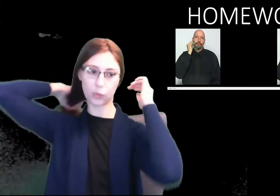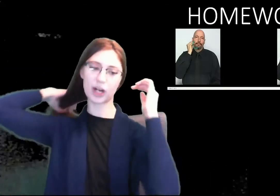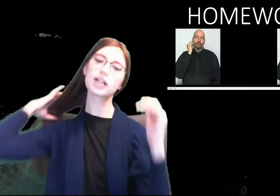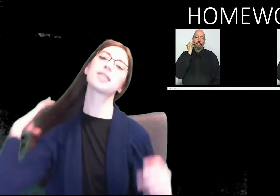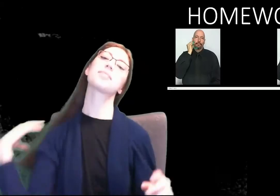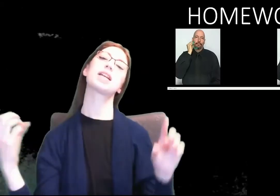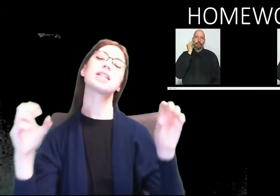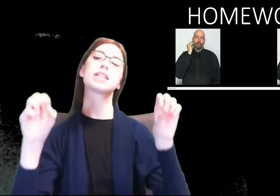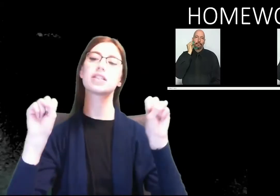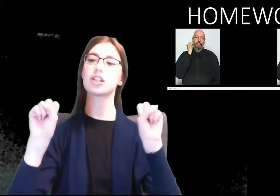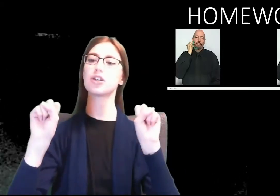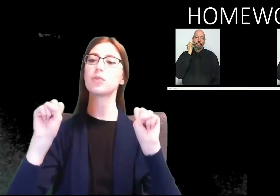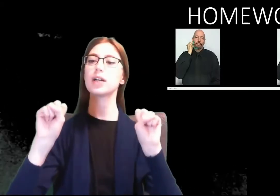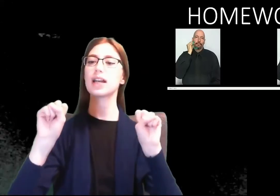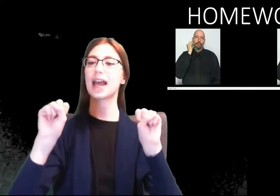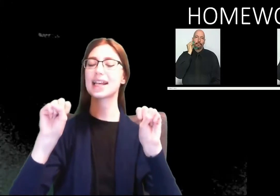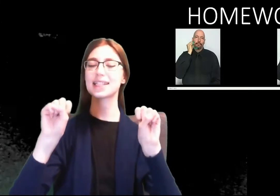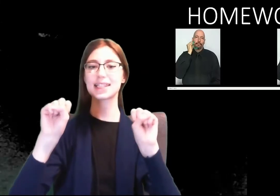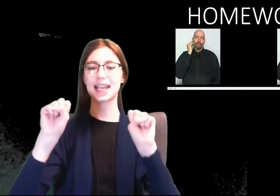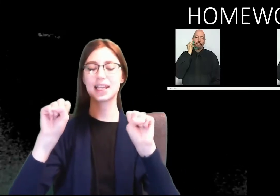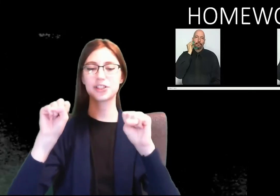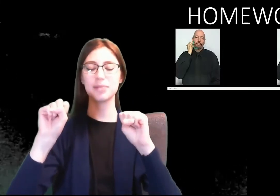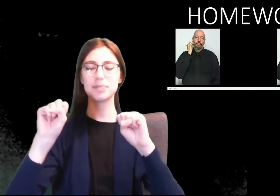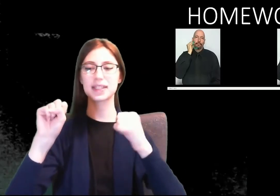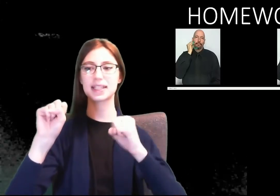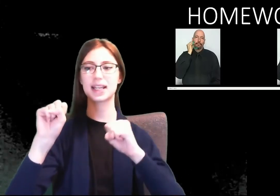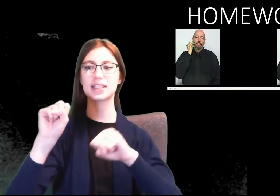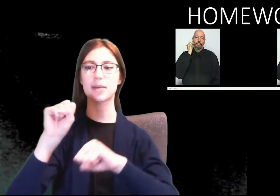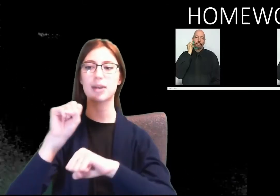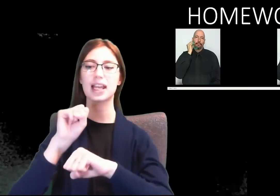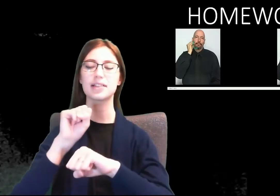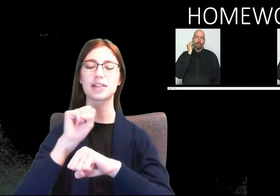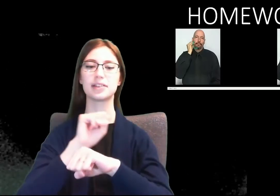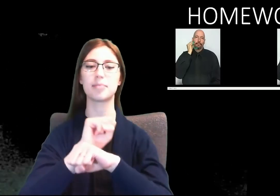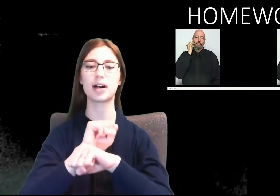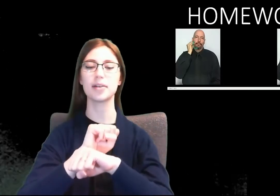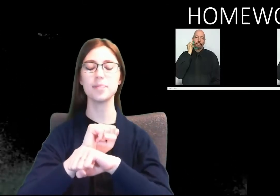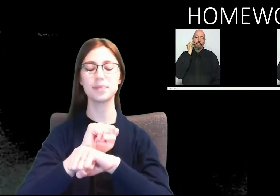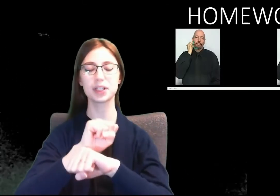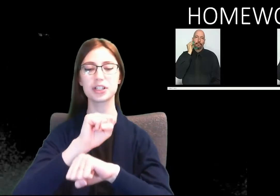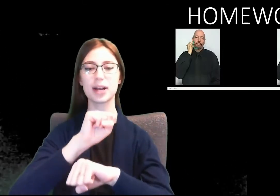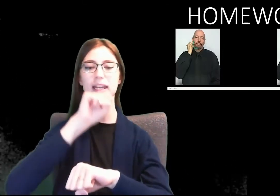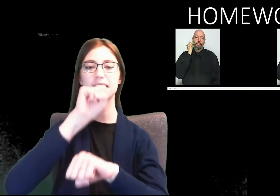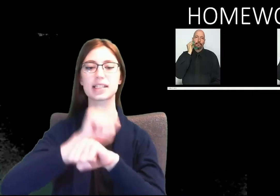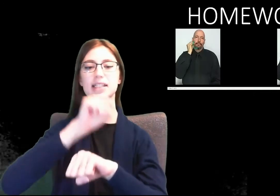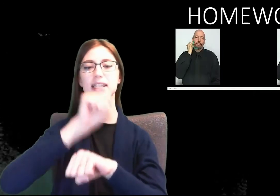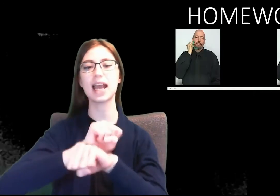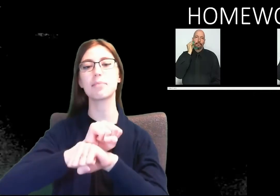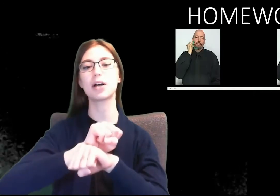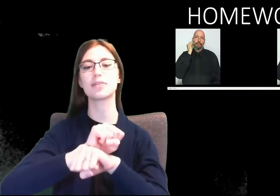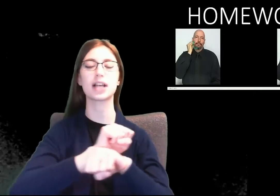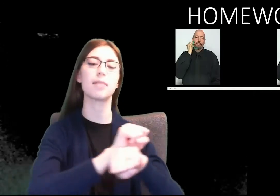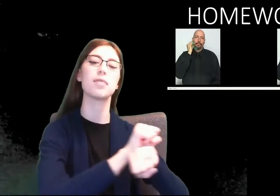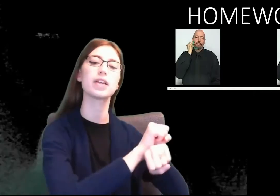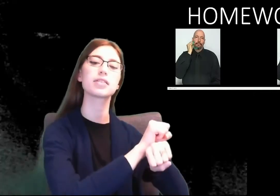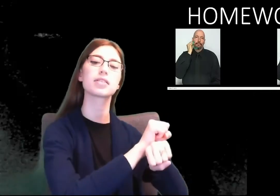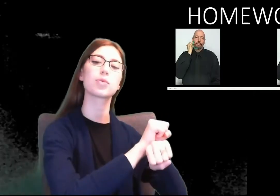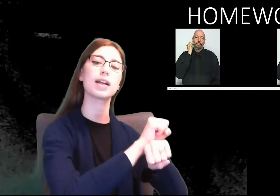Work is two S handshakes, non-dominant hand on the bottom. Your dominant hand is going to tap on top of it